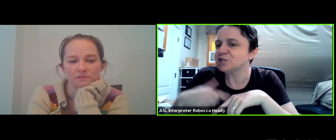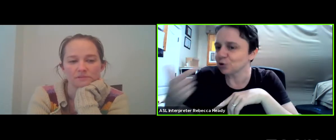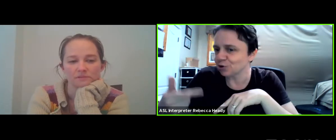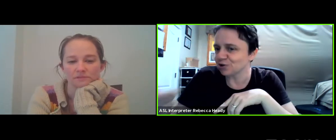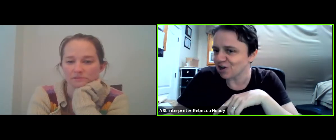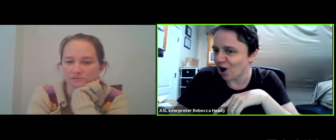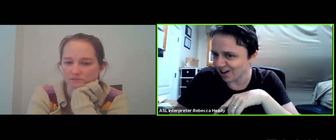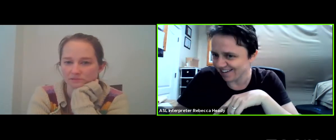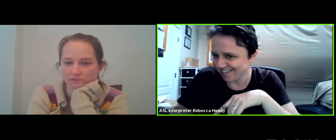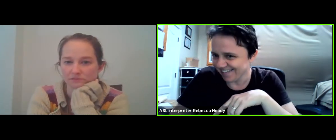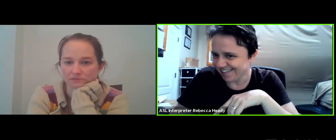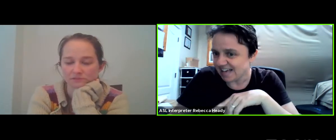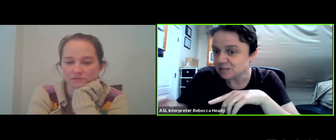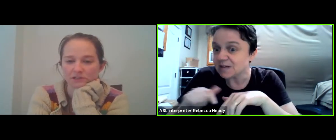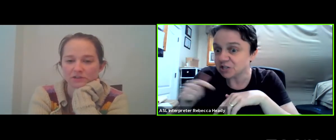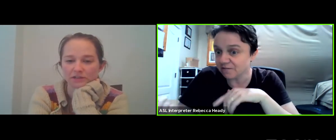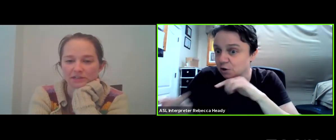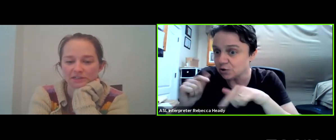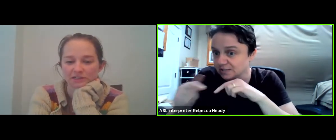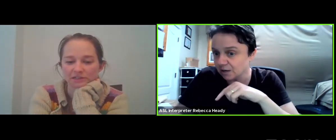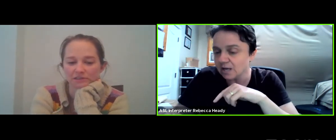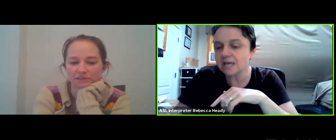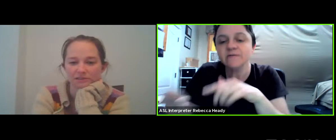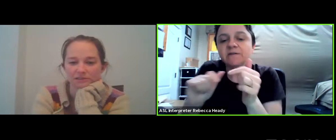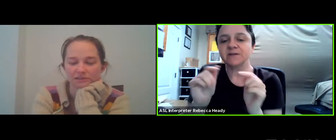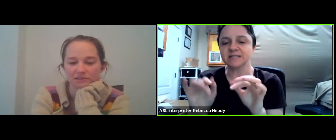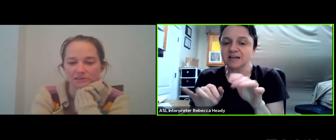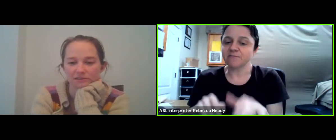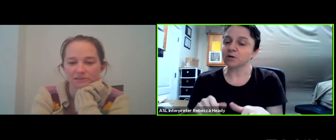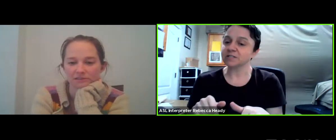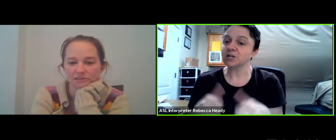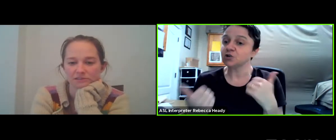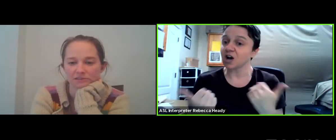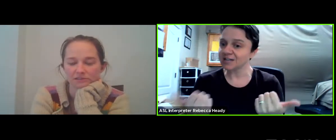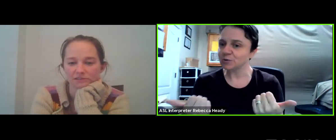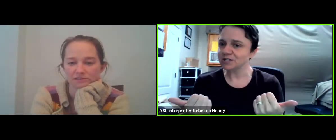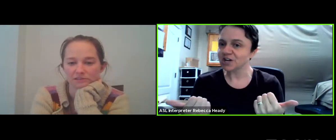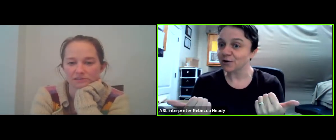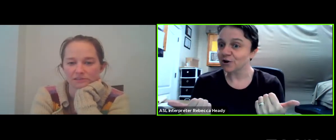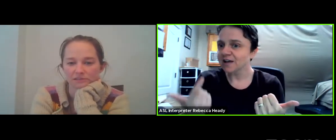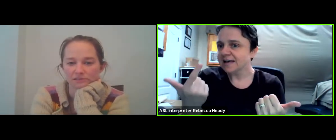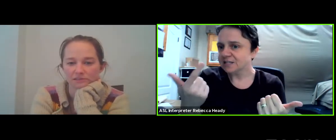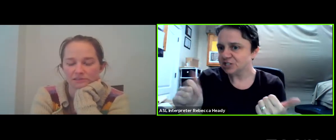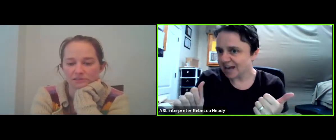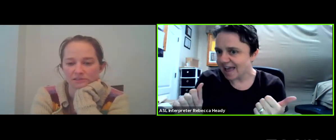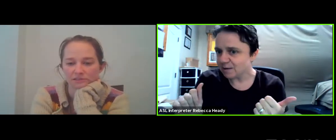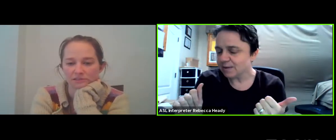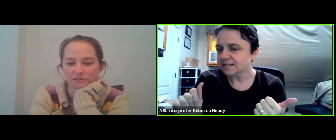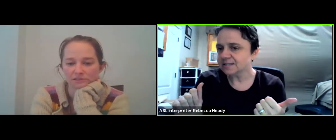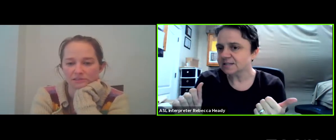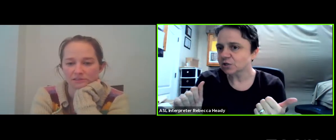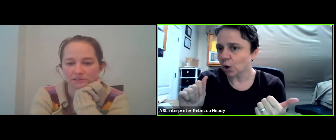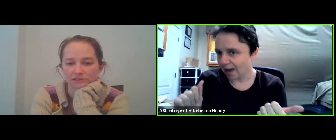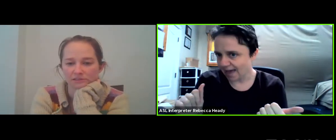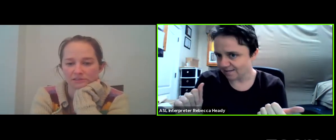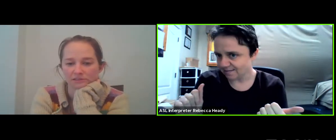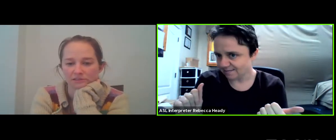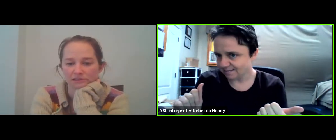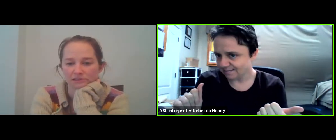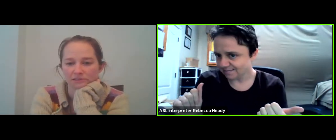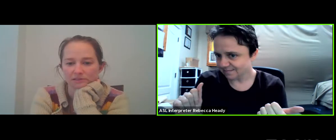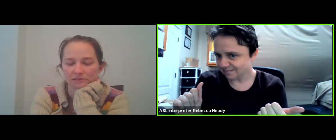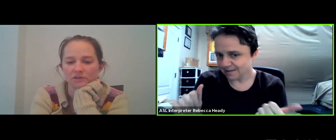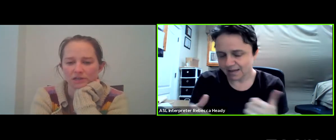to, when it's your turn to talk, especially Okay. even if it's a deaf person and you're talking to each other, GA means go